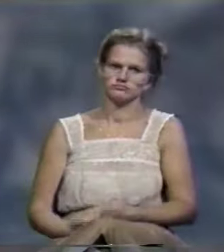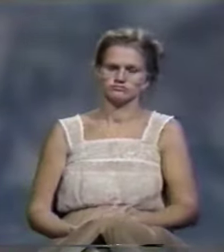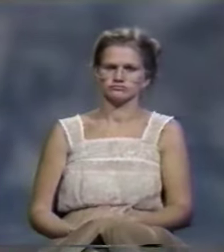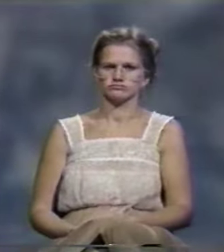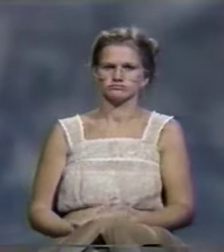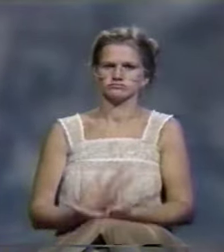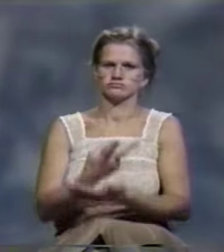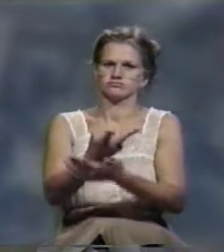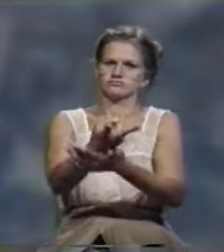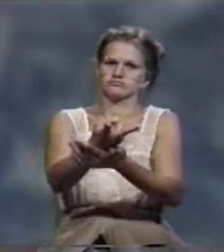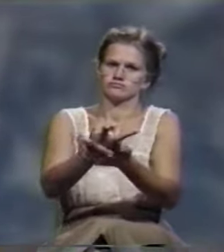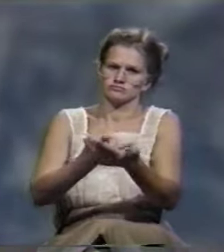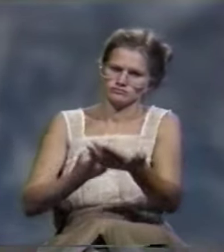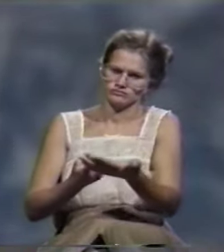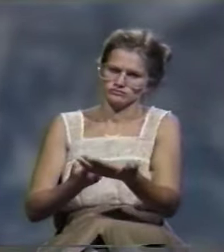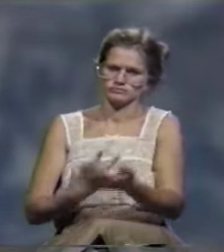Worn out.